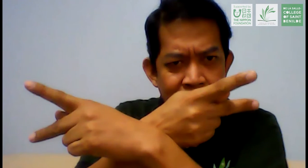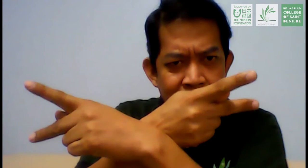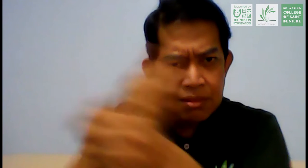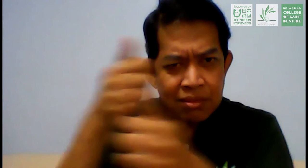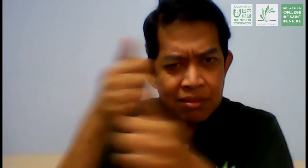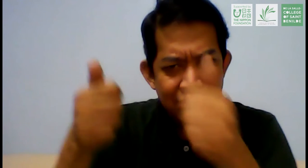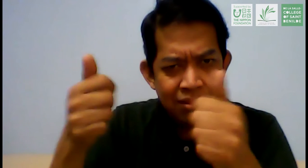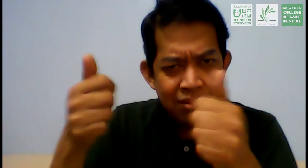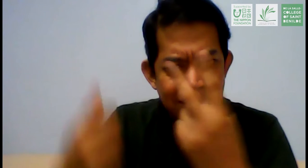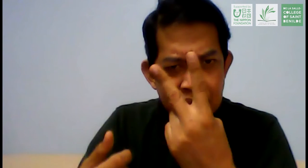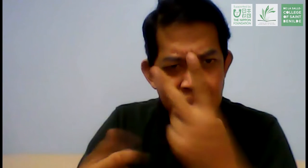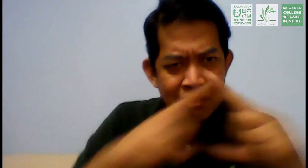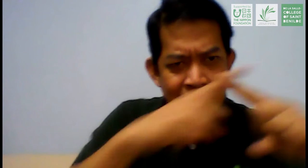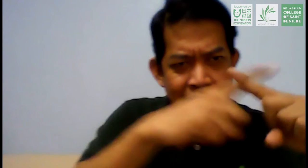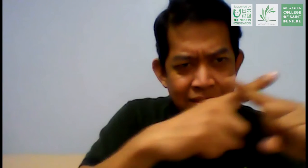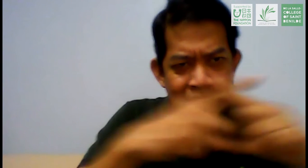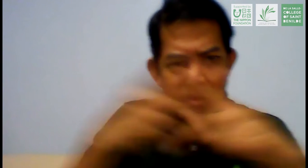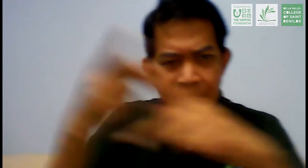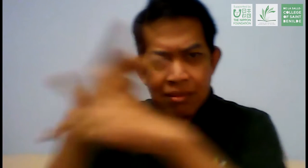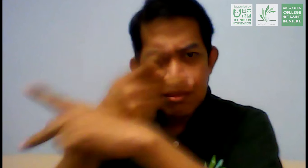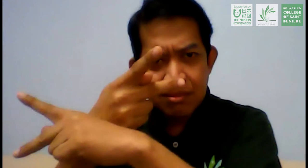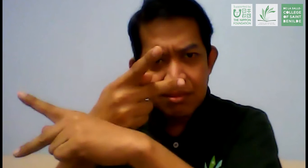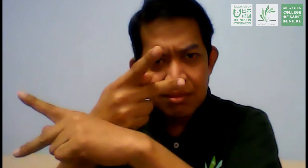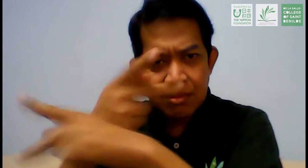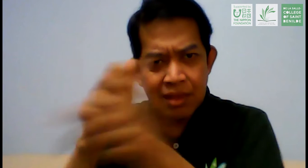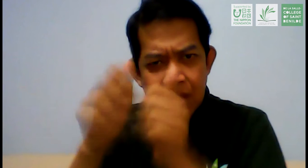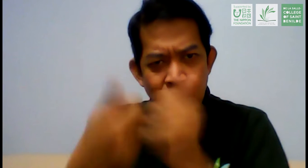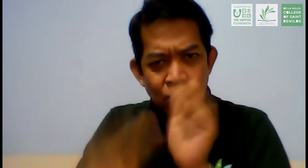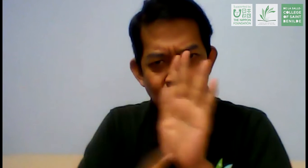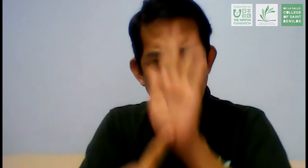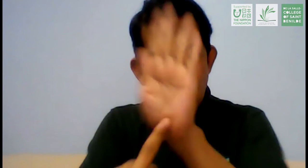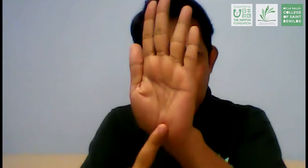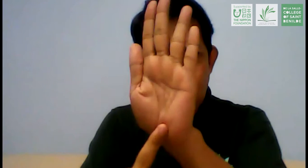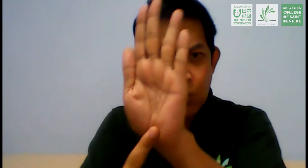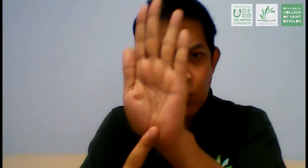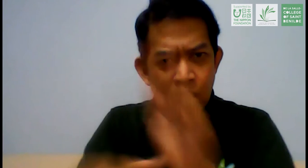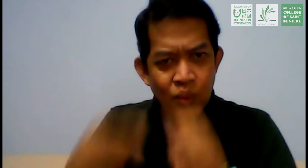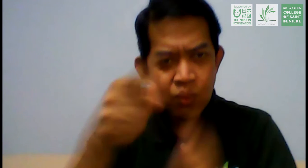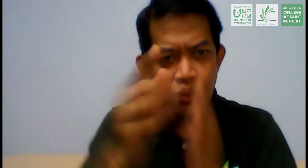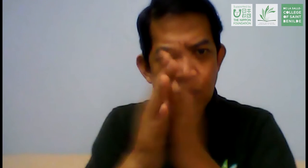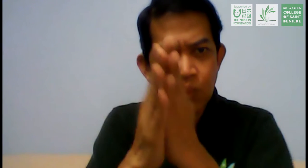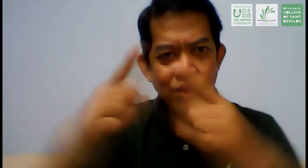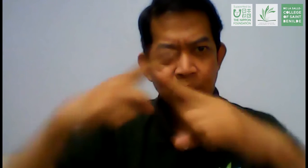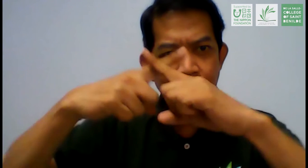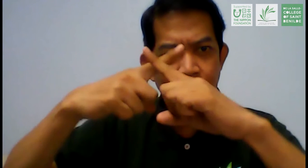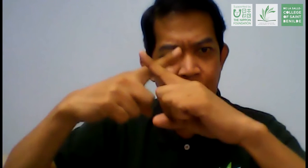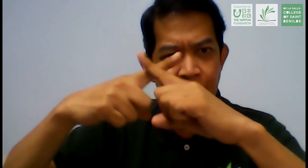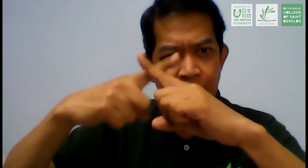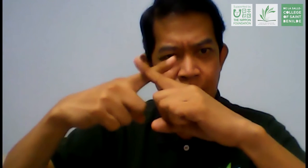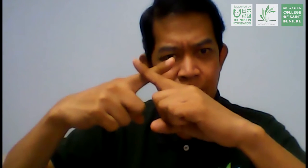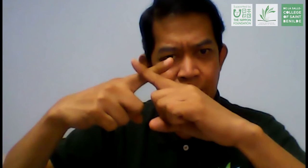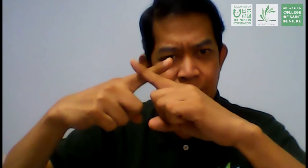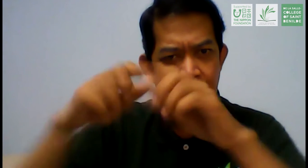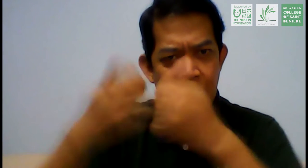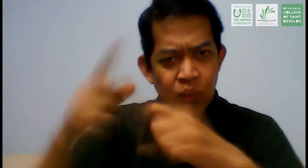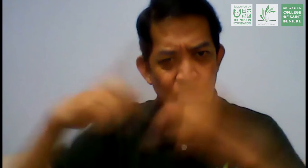and others use this as times. So what gives? Is it X or times? Because in the